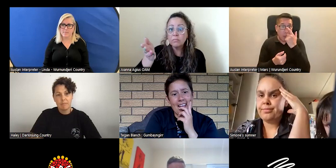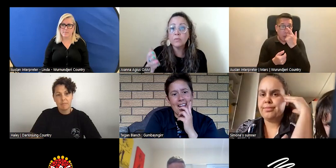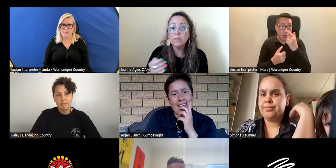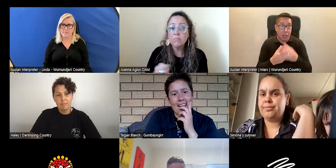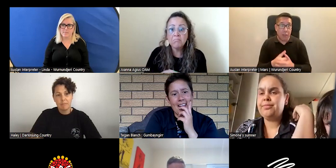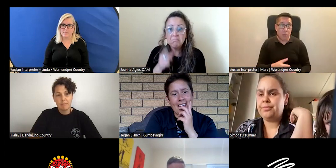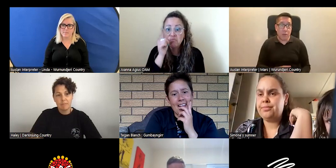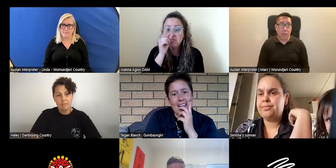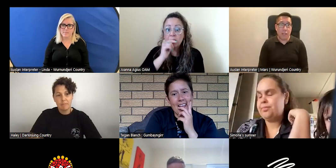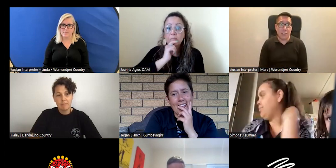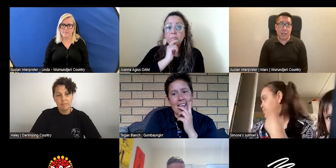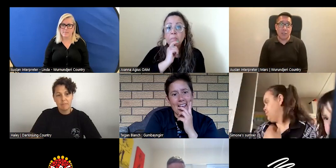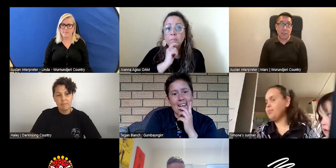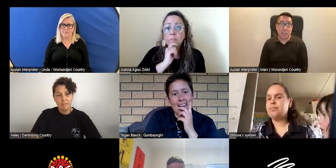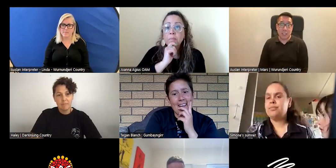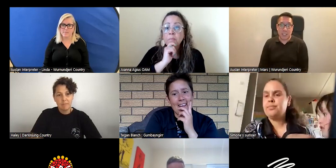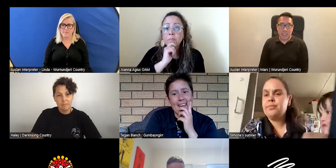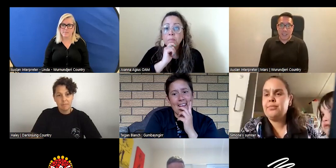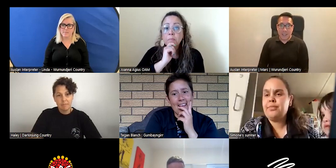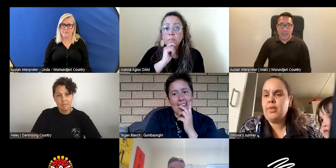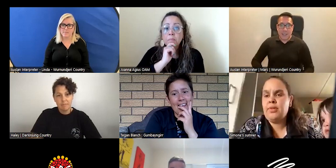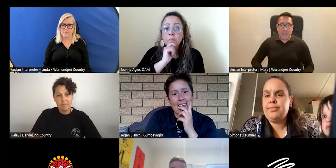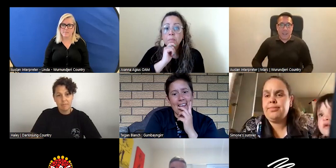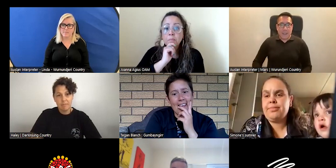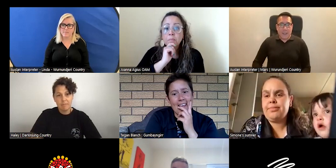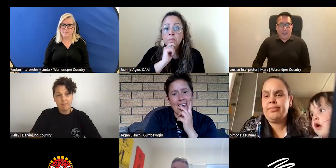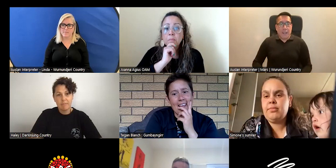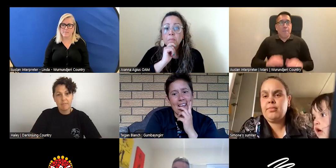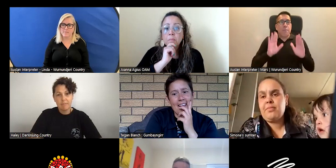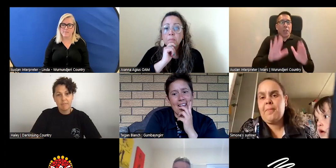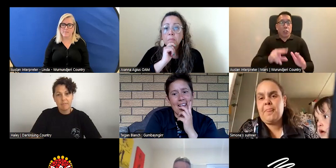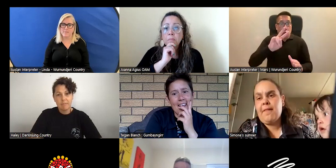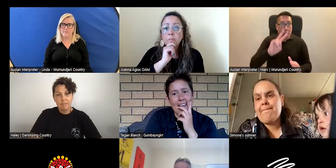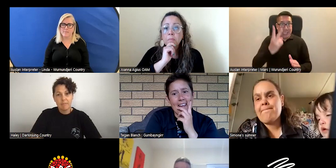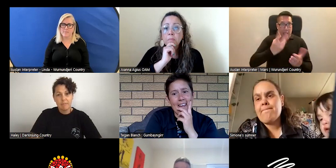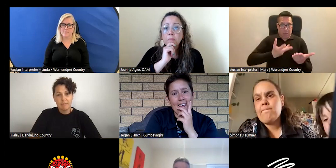Yeah, if you could do that, that would be great. Thanks, Dale. So the second